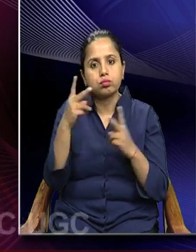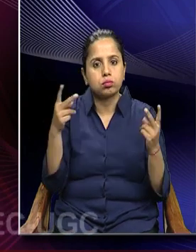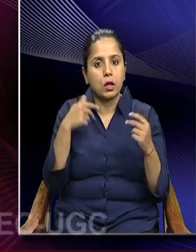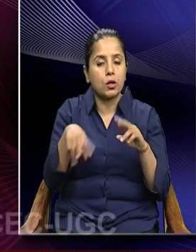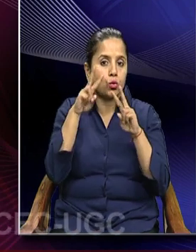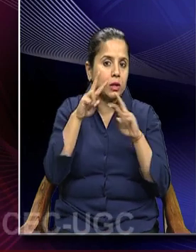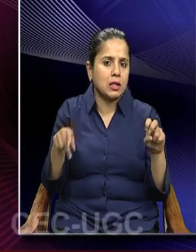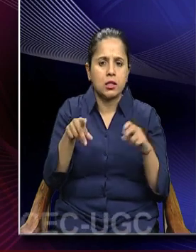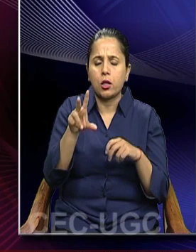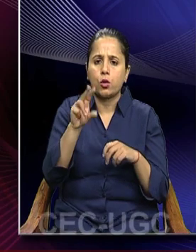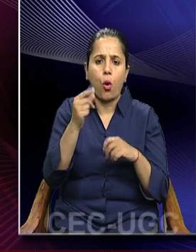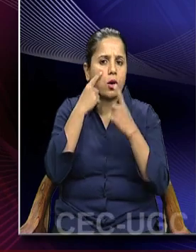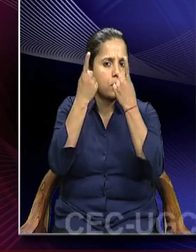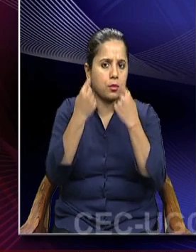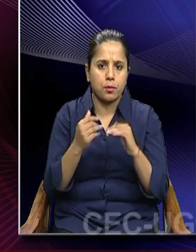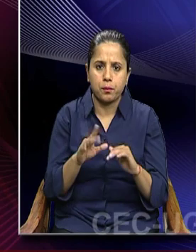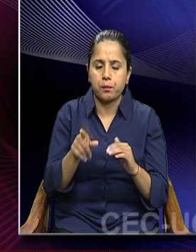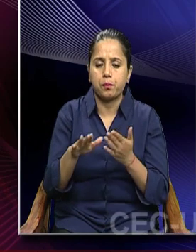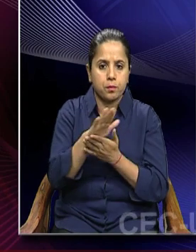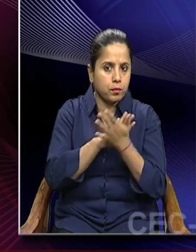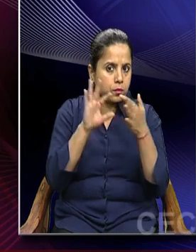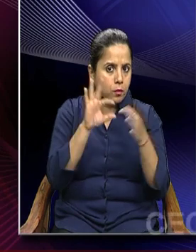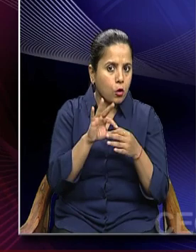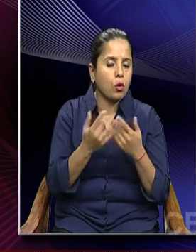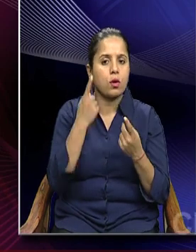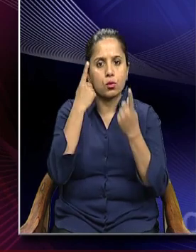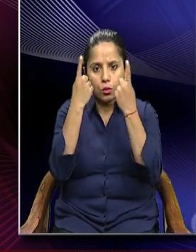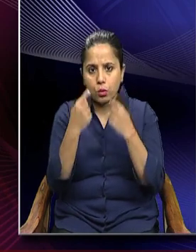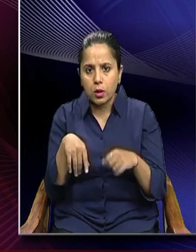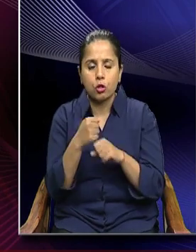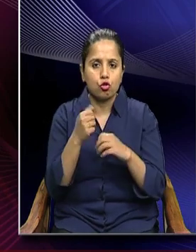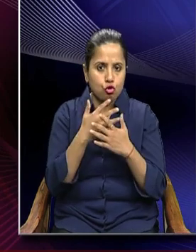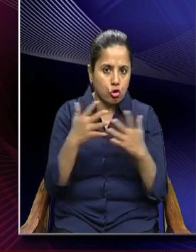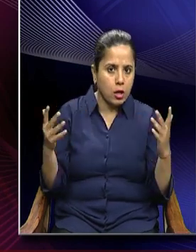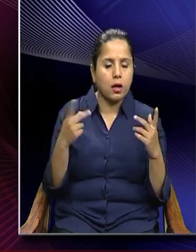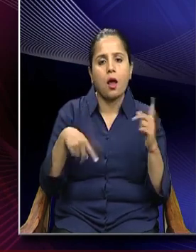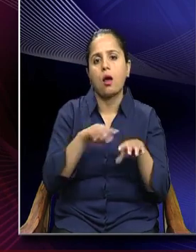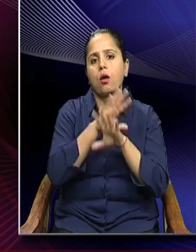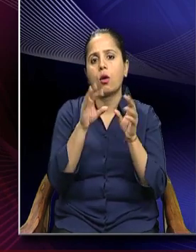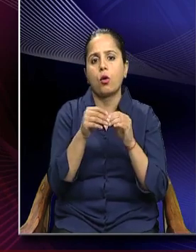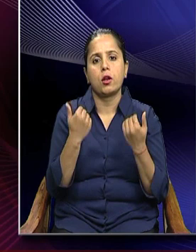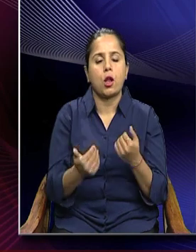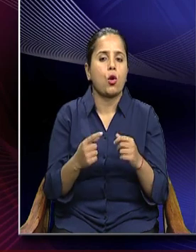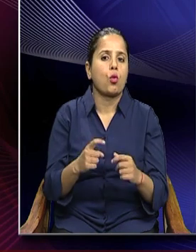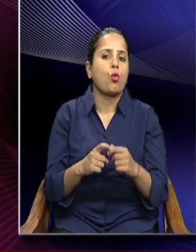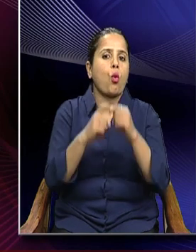Research is not evaluated based on objectivity and generalizability here, unlike